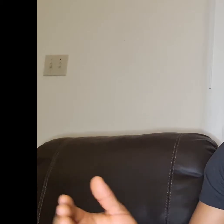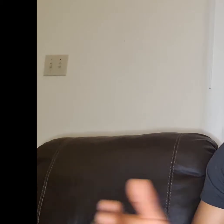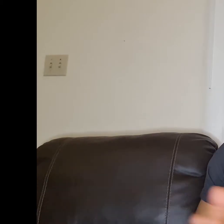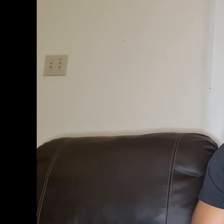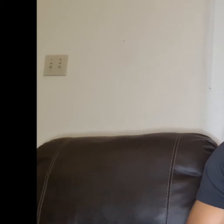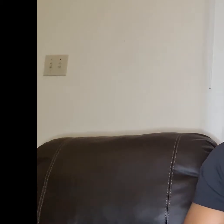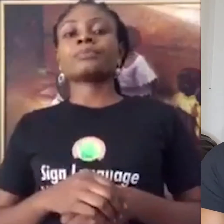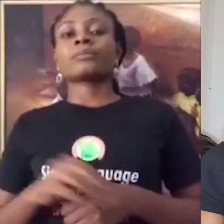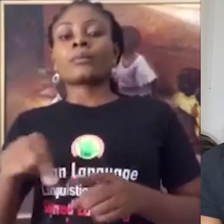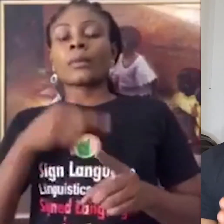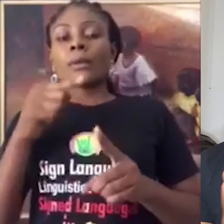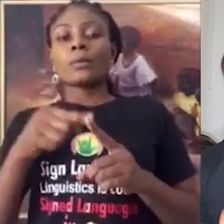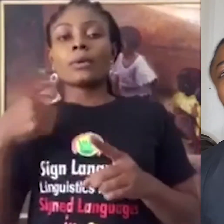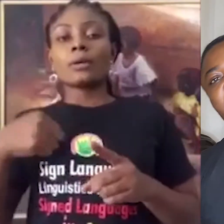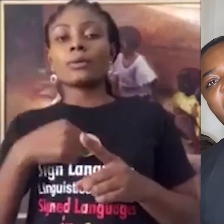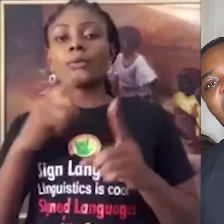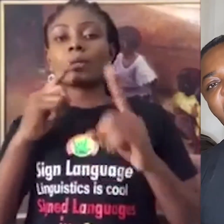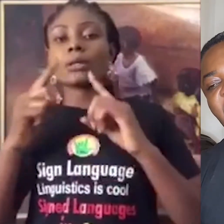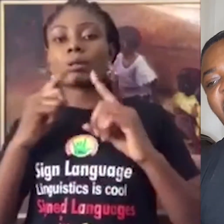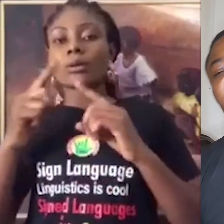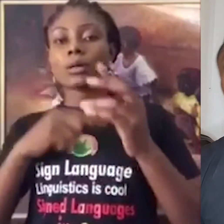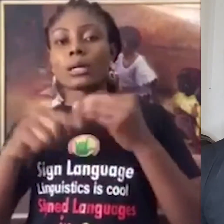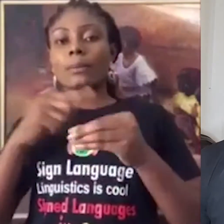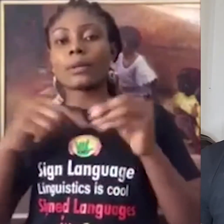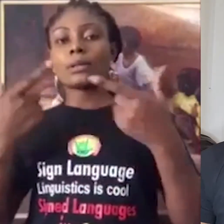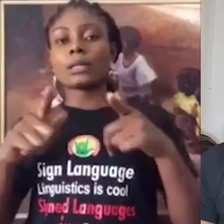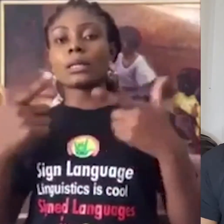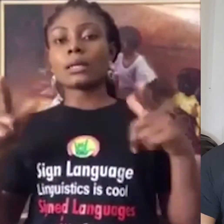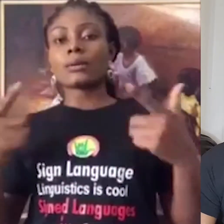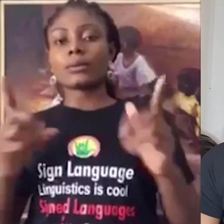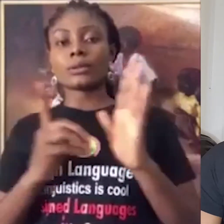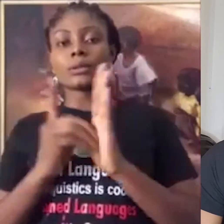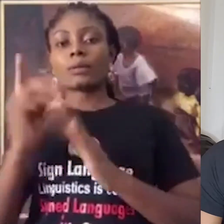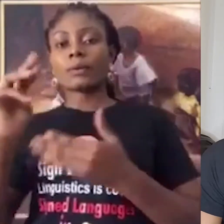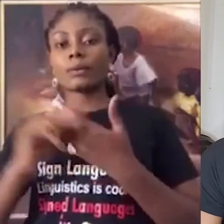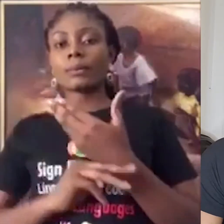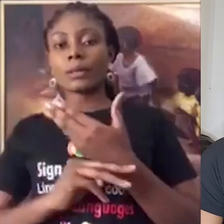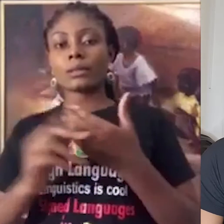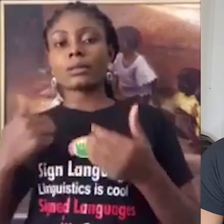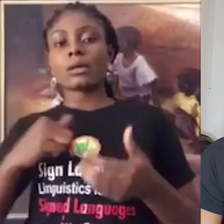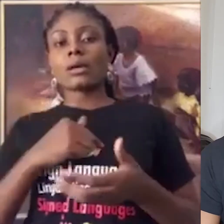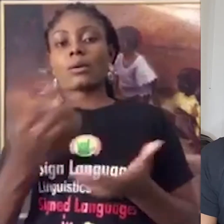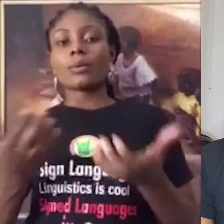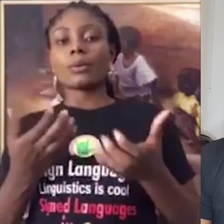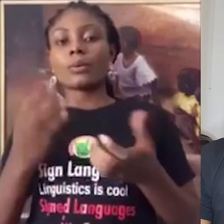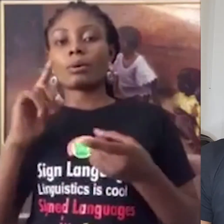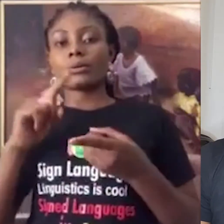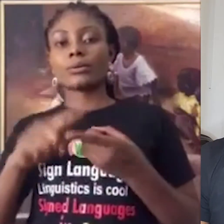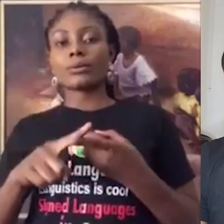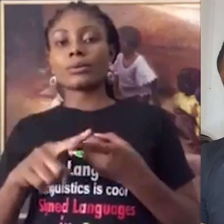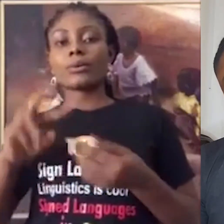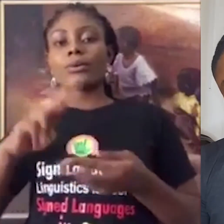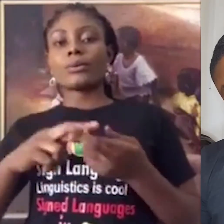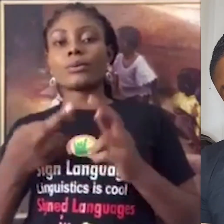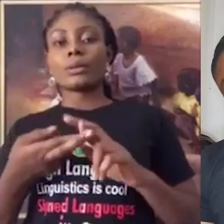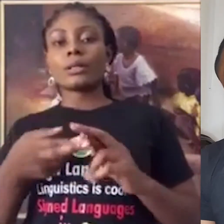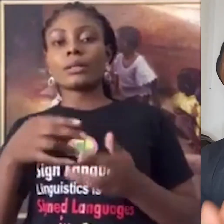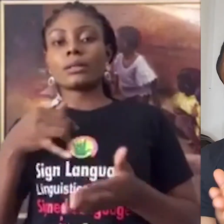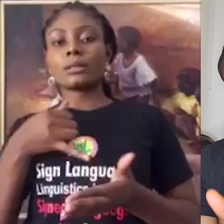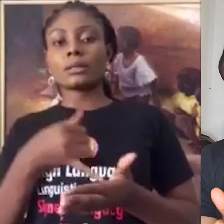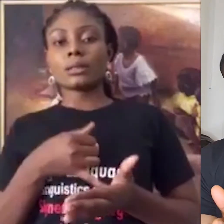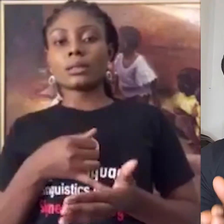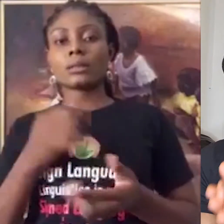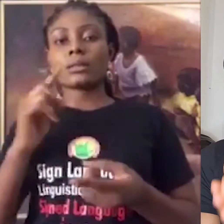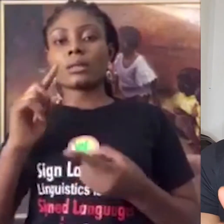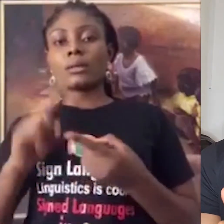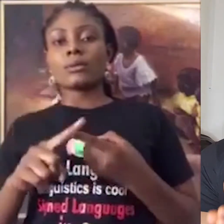All right. So when we talk about language development in deaf children, we want to relate